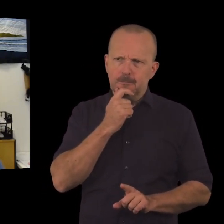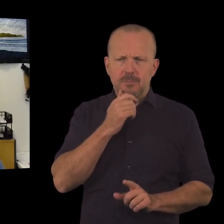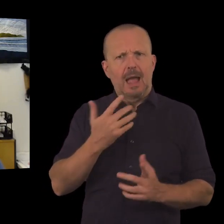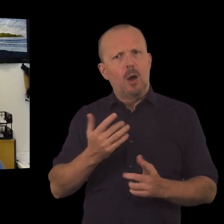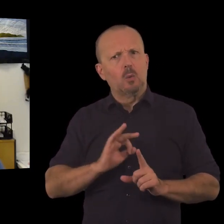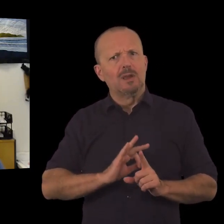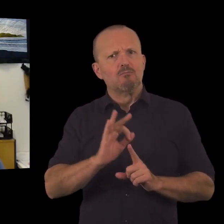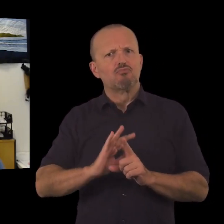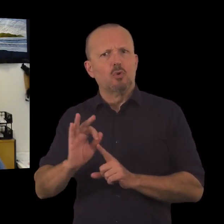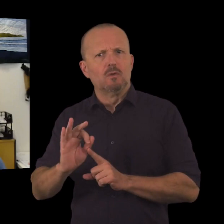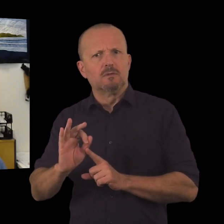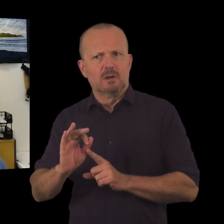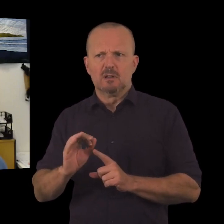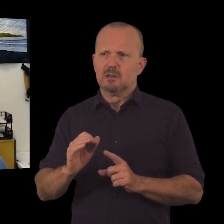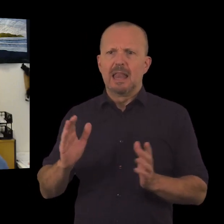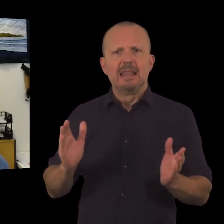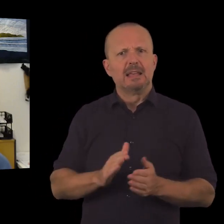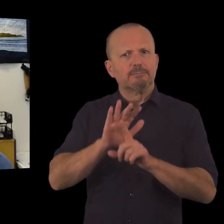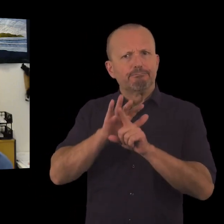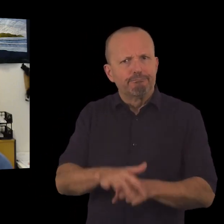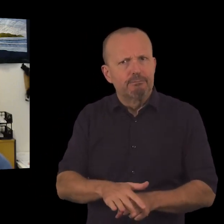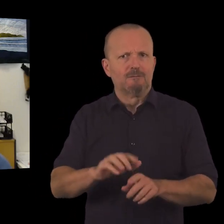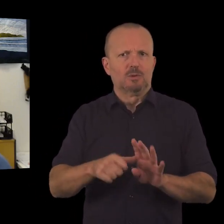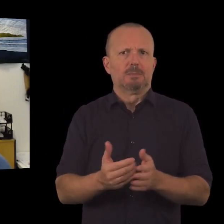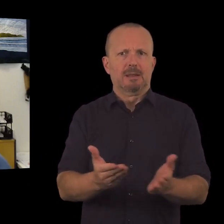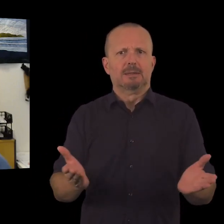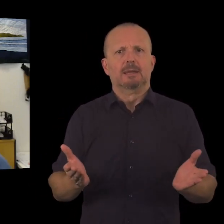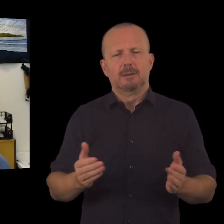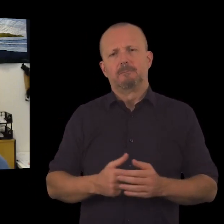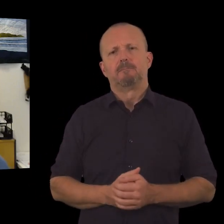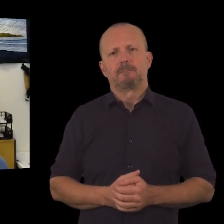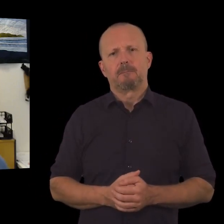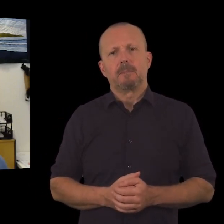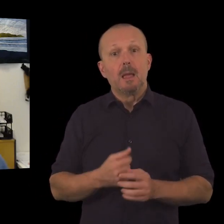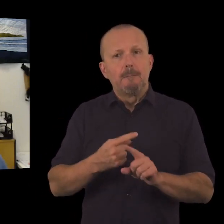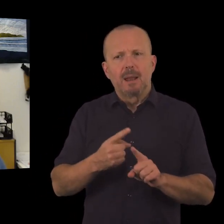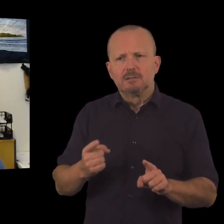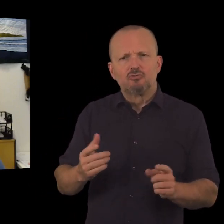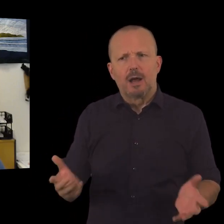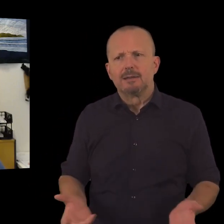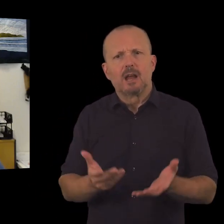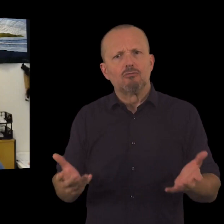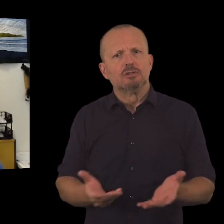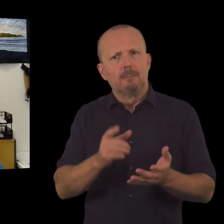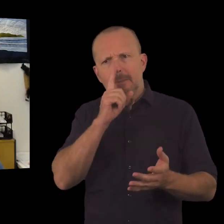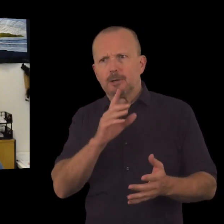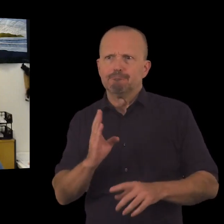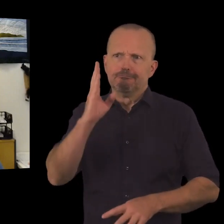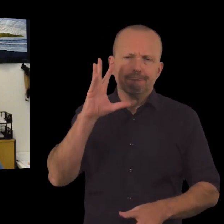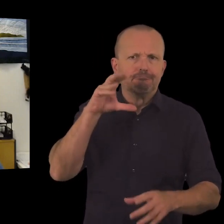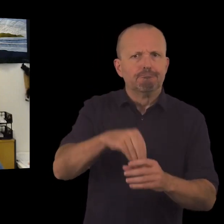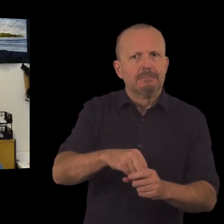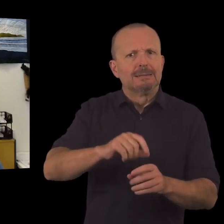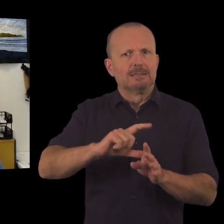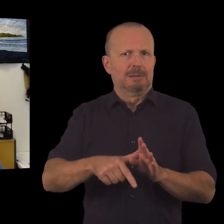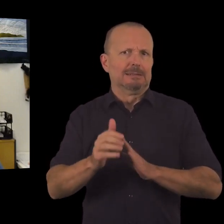disabling society and provide equitable experience for people who are disabled to provide disability-led opportunities. And